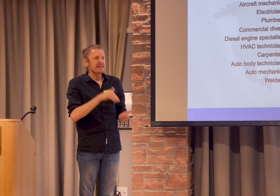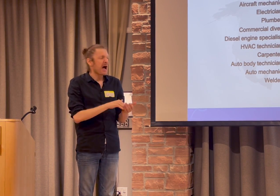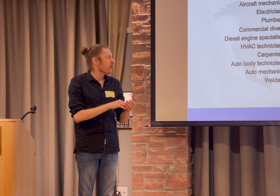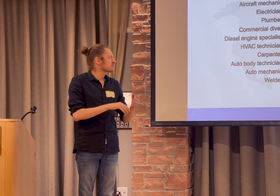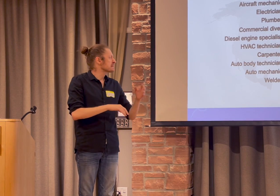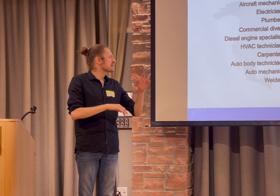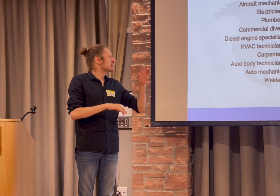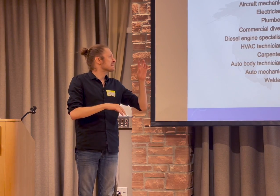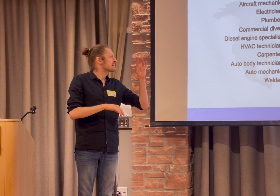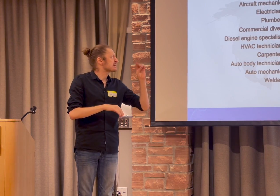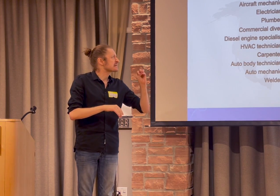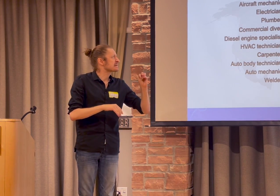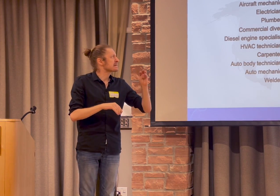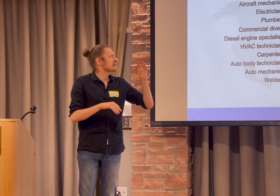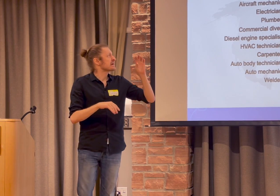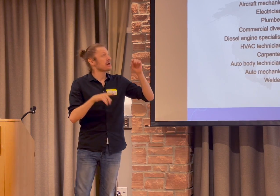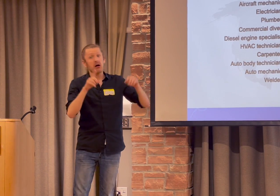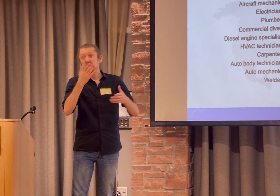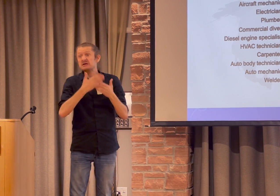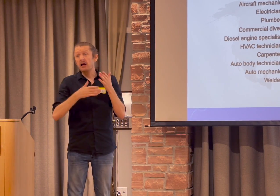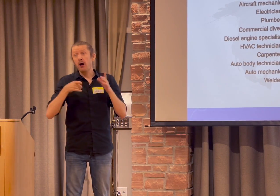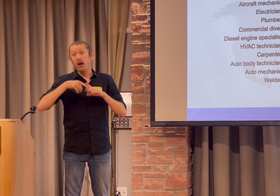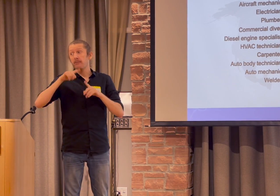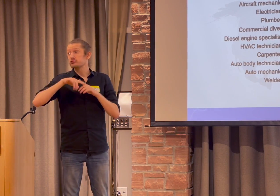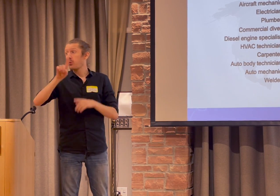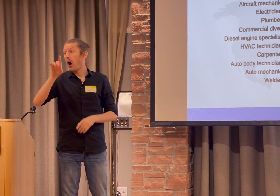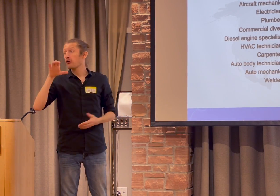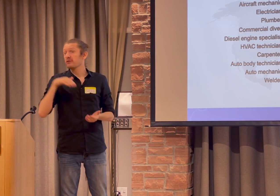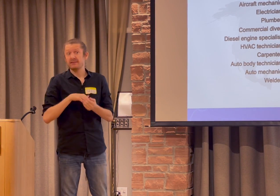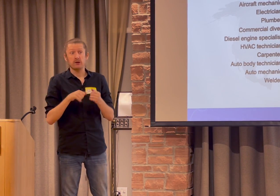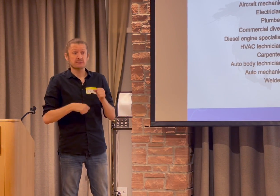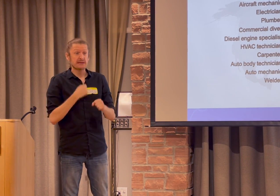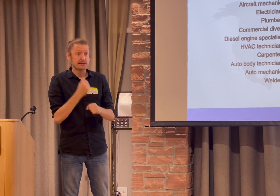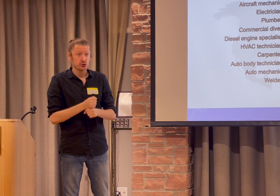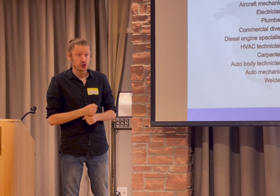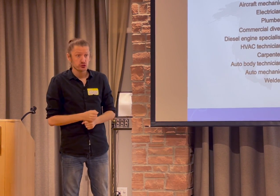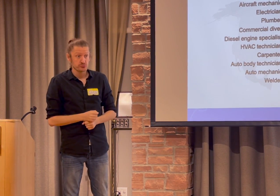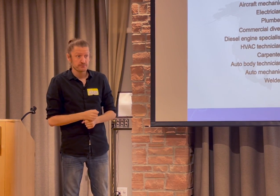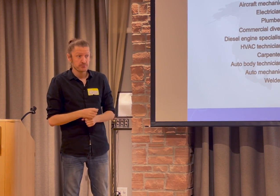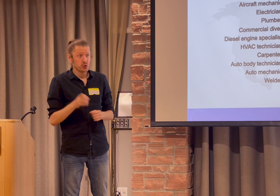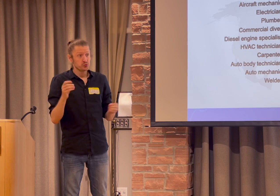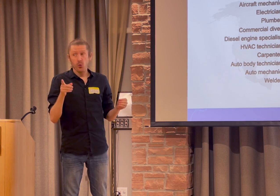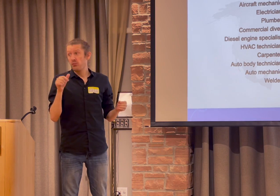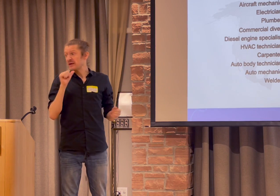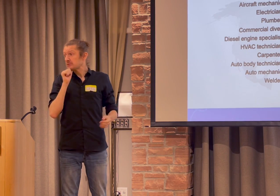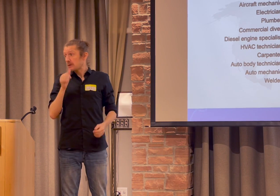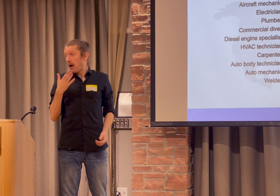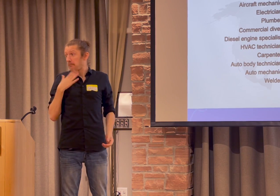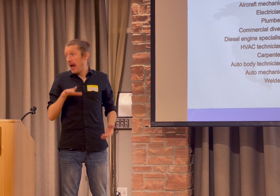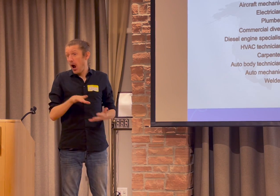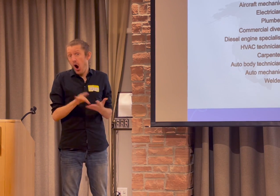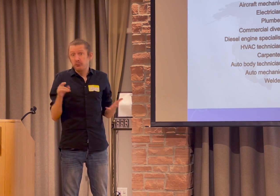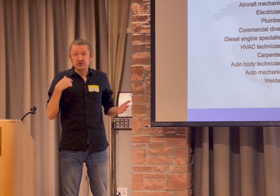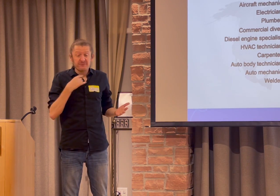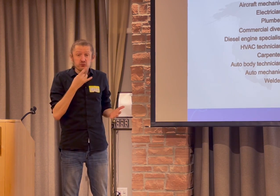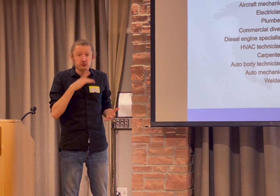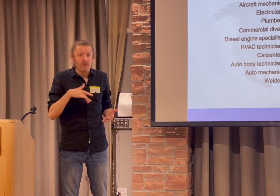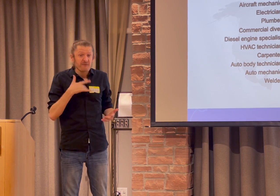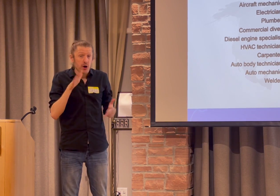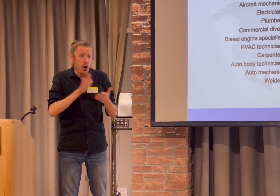So you can see that those trades do make good money. Some up to $100,000 a year. That's